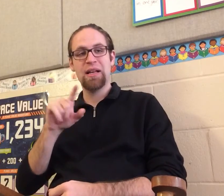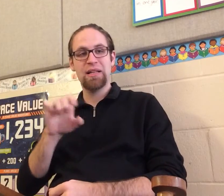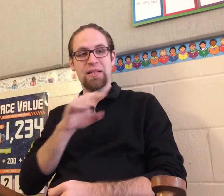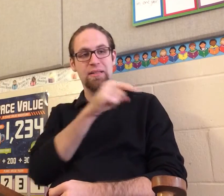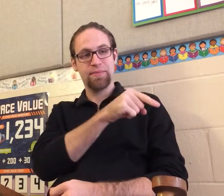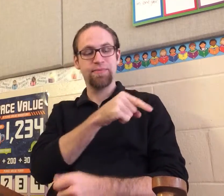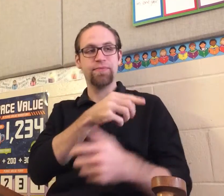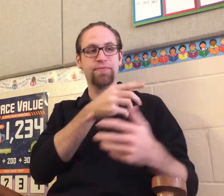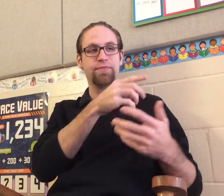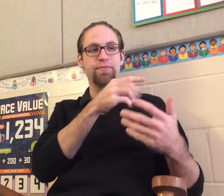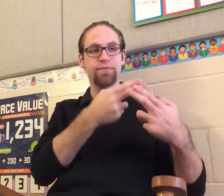eggs and keep them warm.